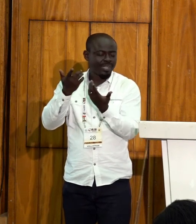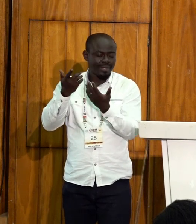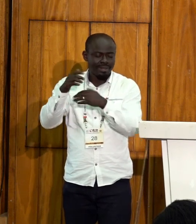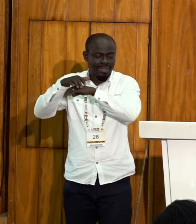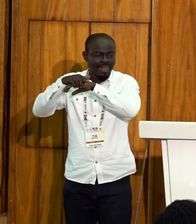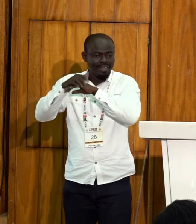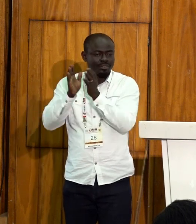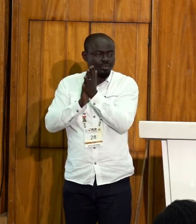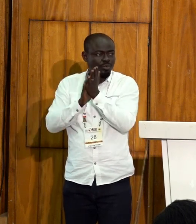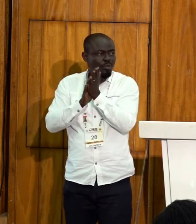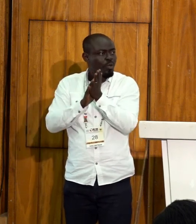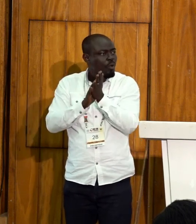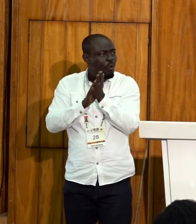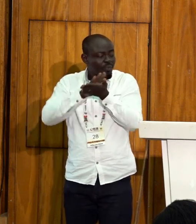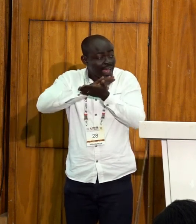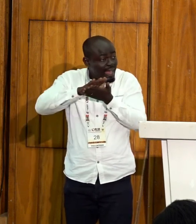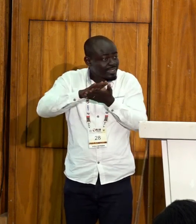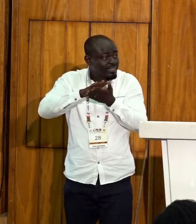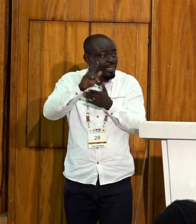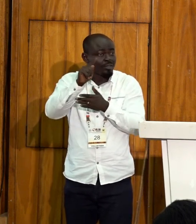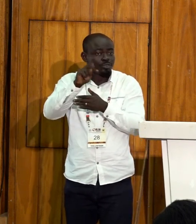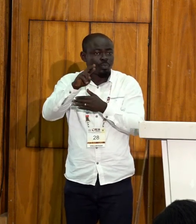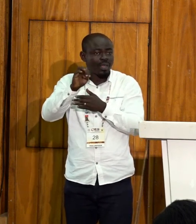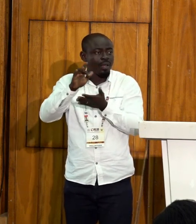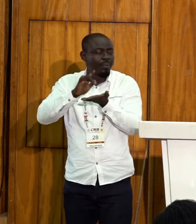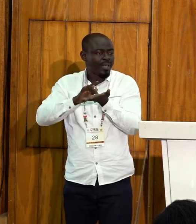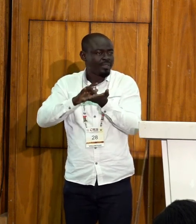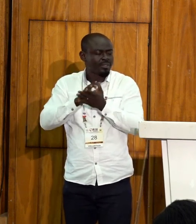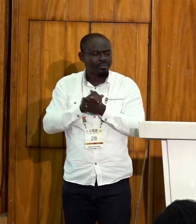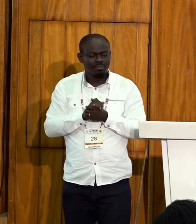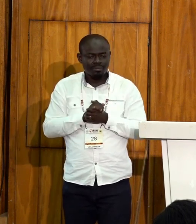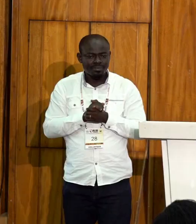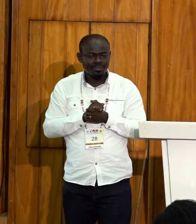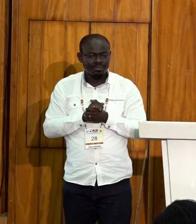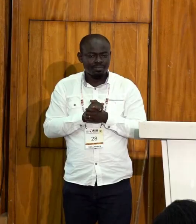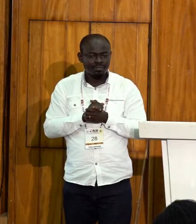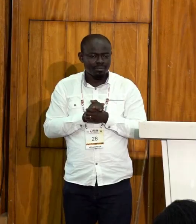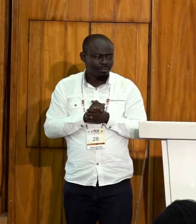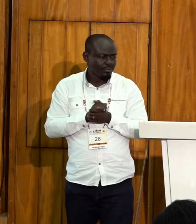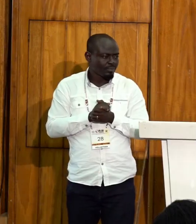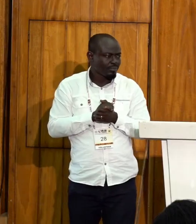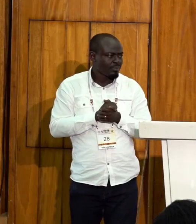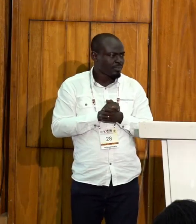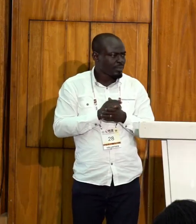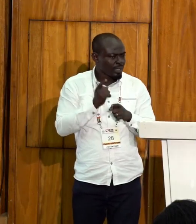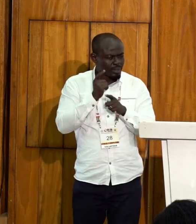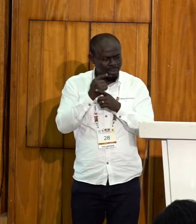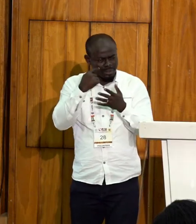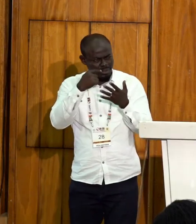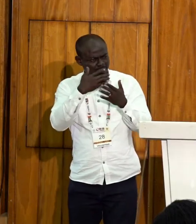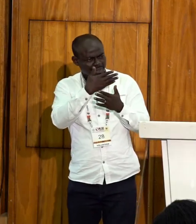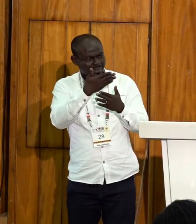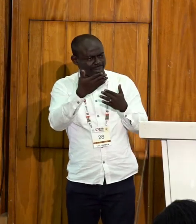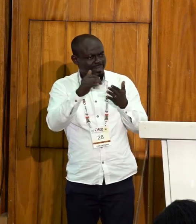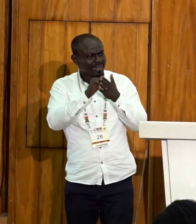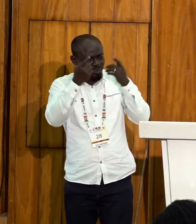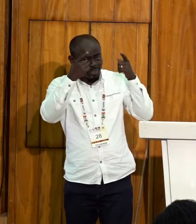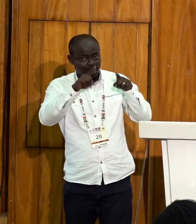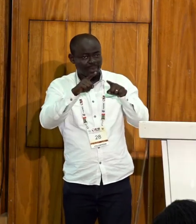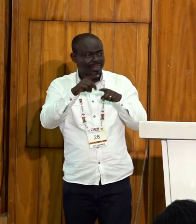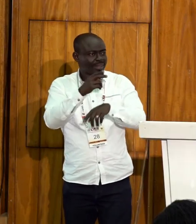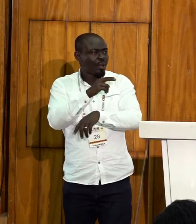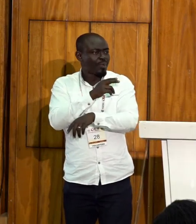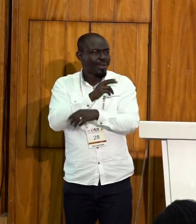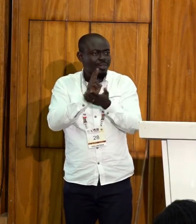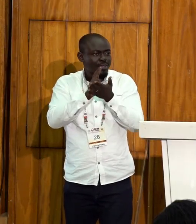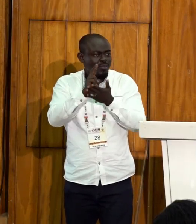Medicine, just to find this hullabaloo within our University Teaching Hospital